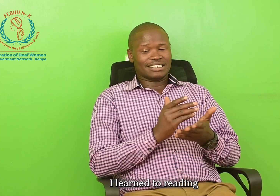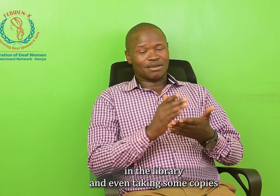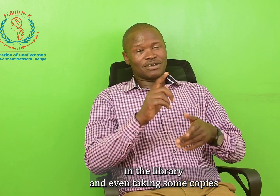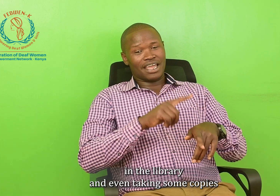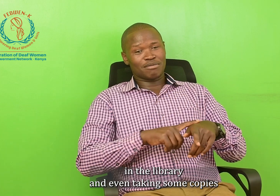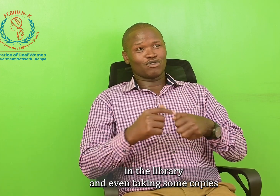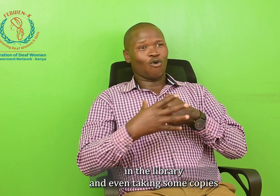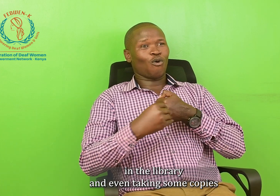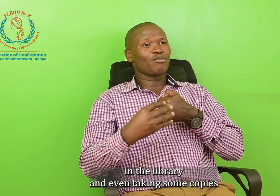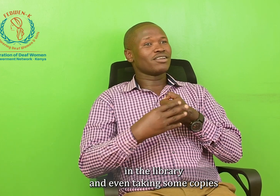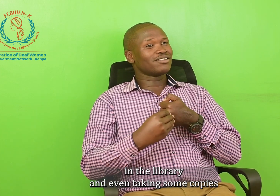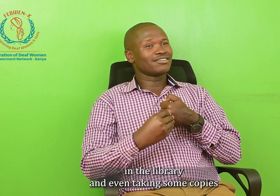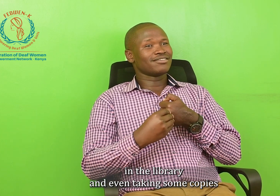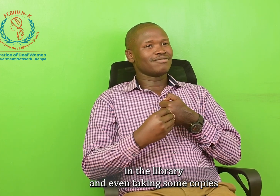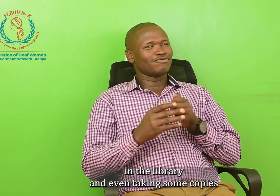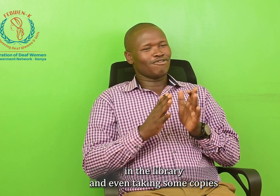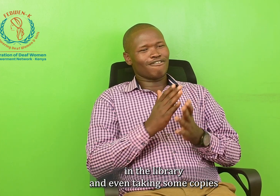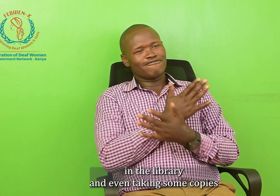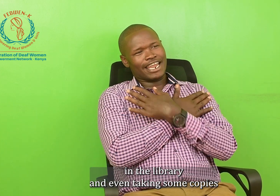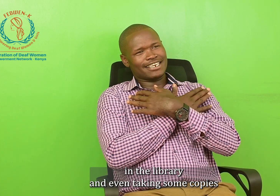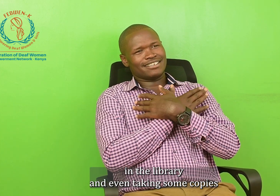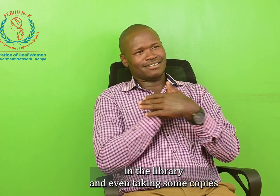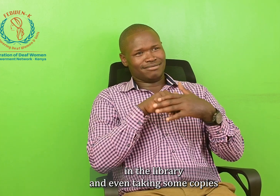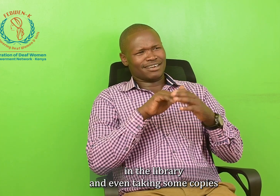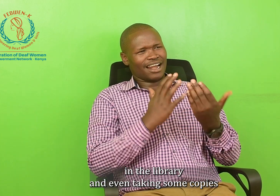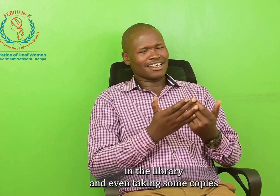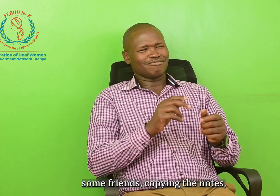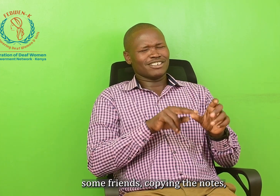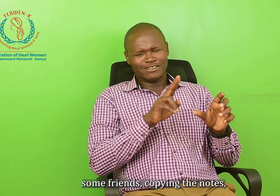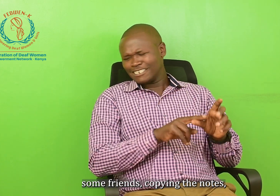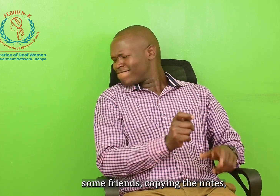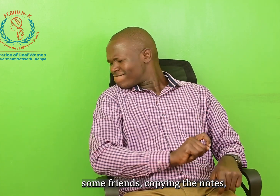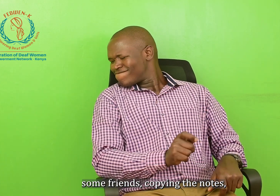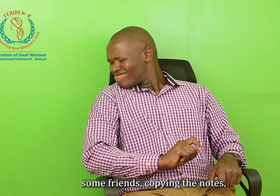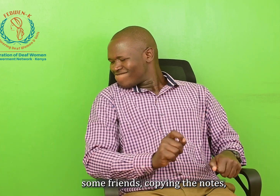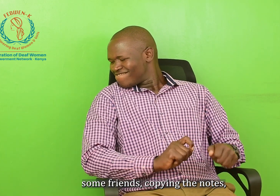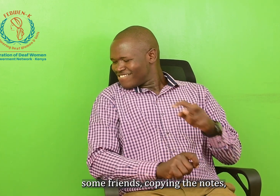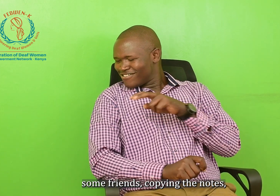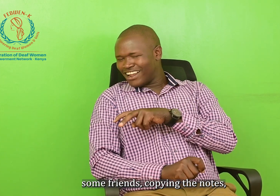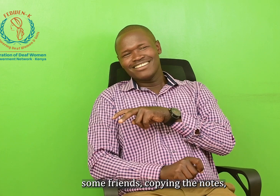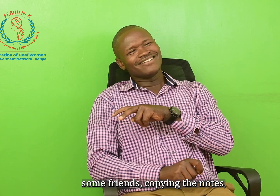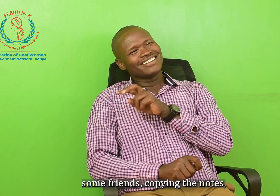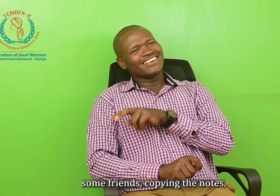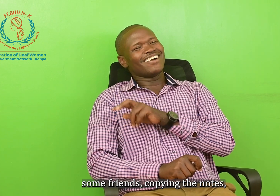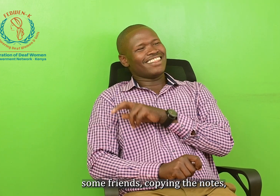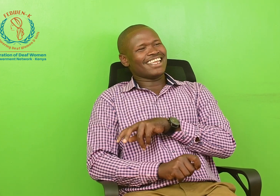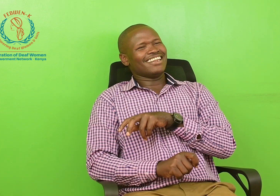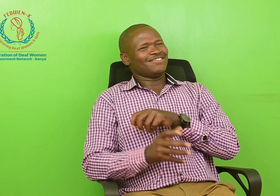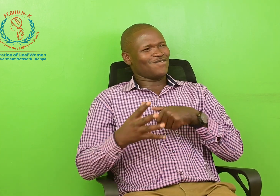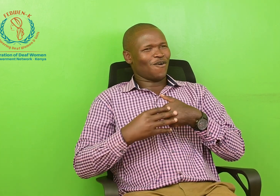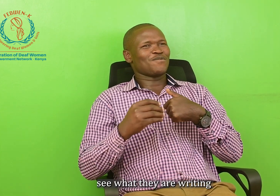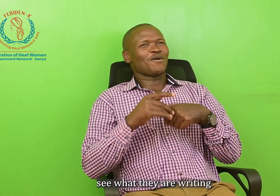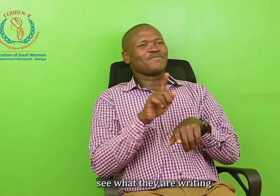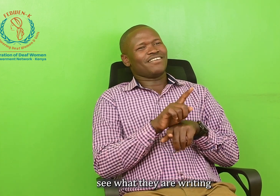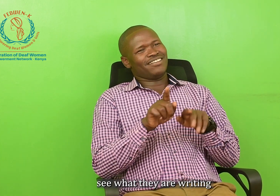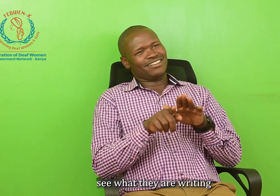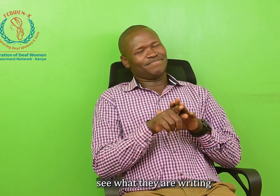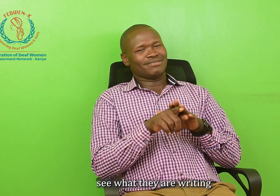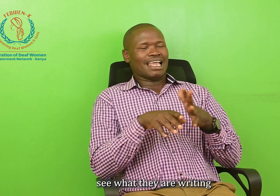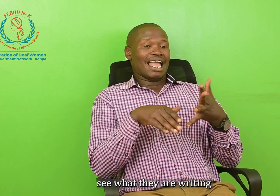in the library, and even taking some copies from some friends, copying the notes, seeing what they're writing, copying